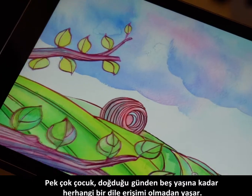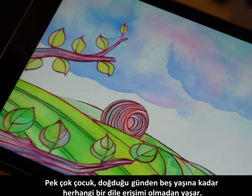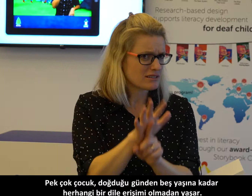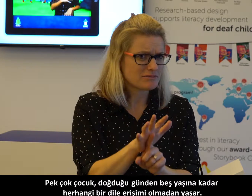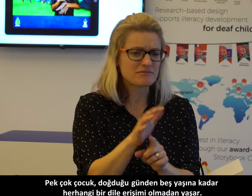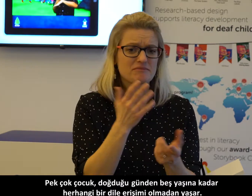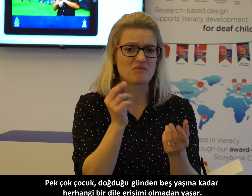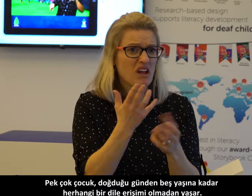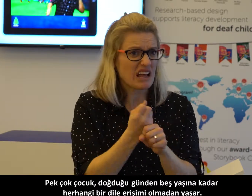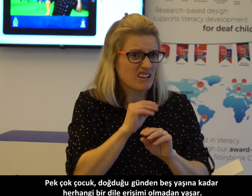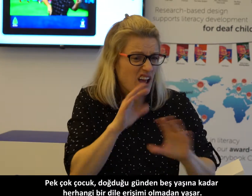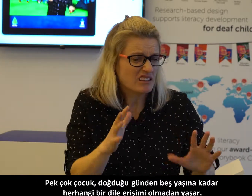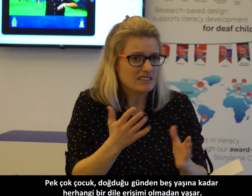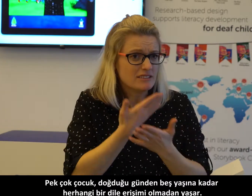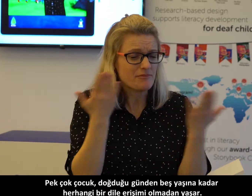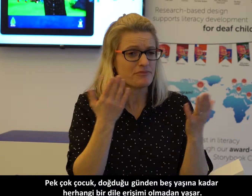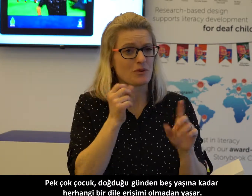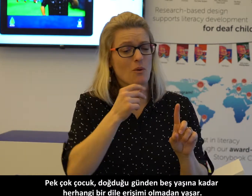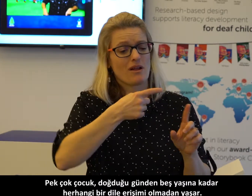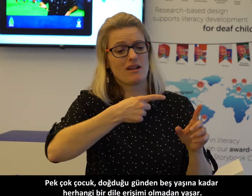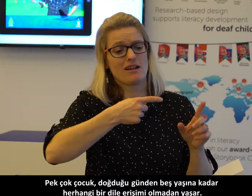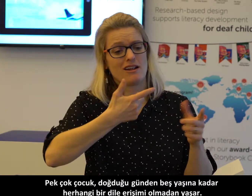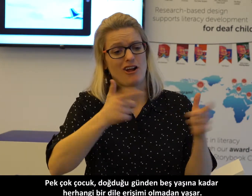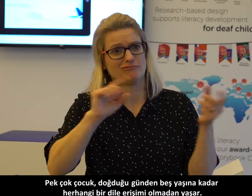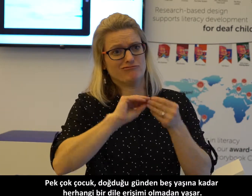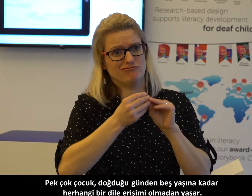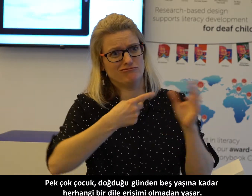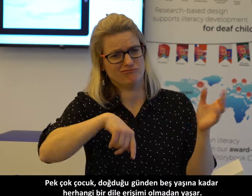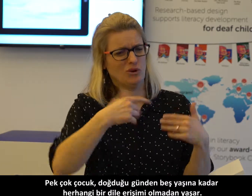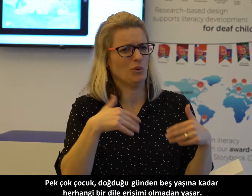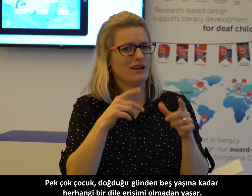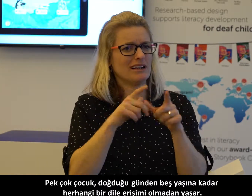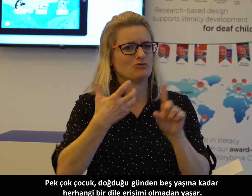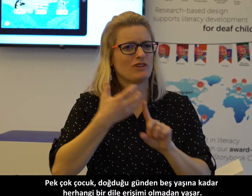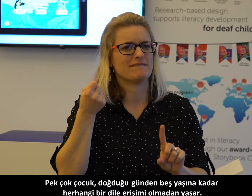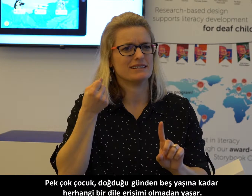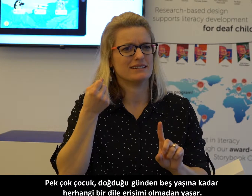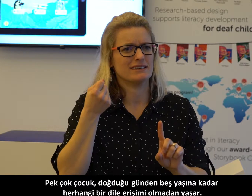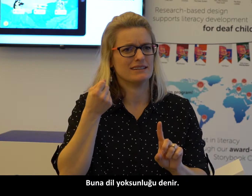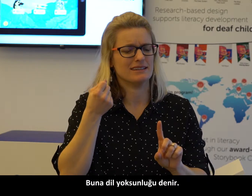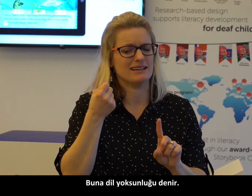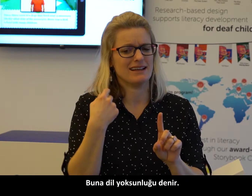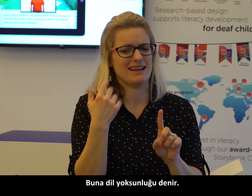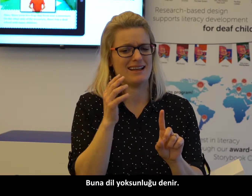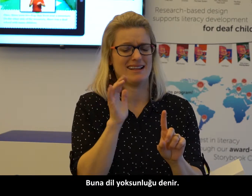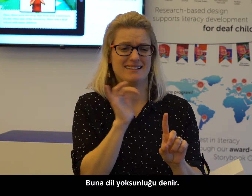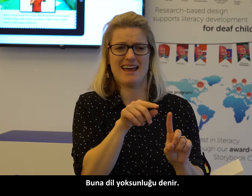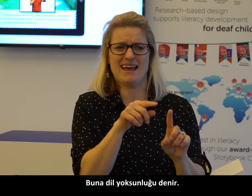their young lives from when they are born until they are 5 years old without any language input, and that is called language